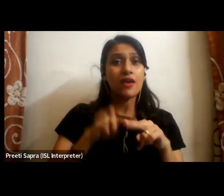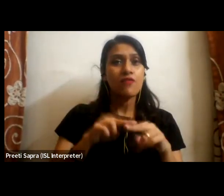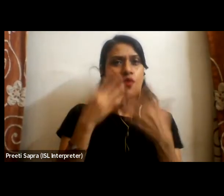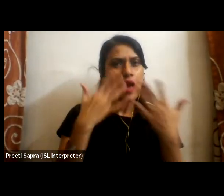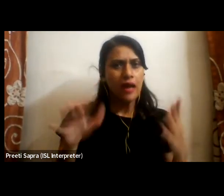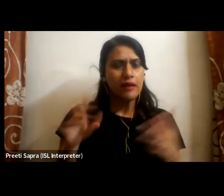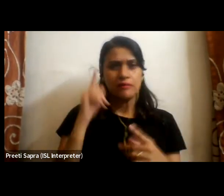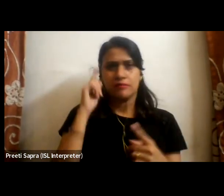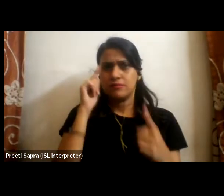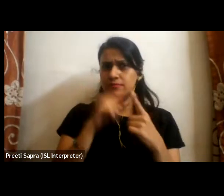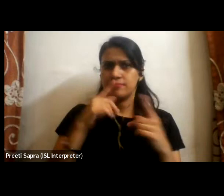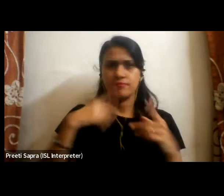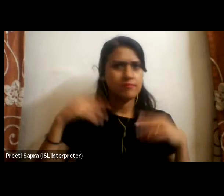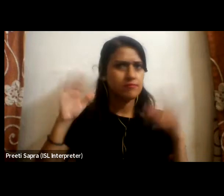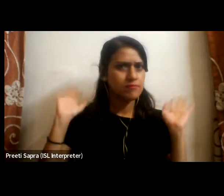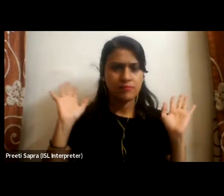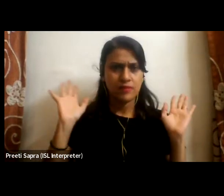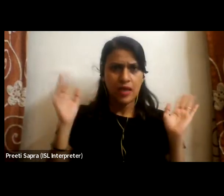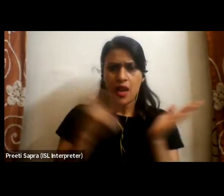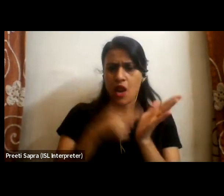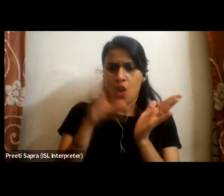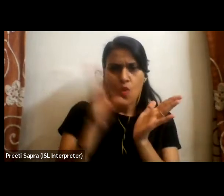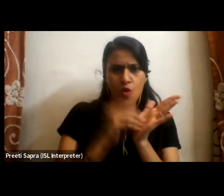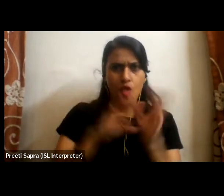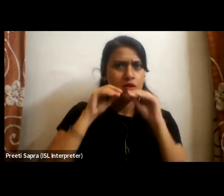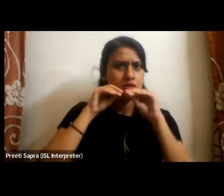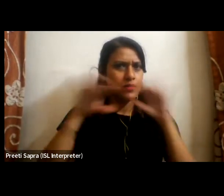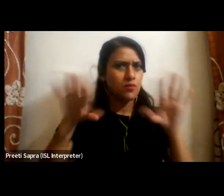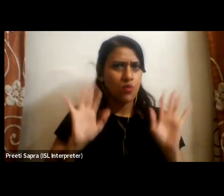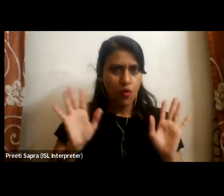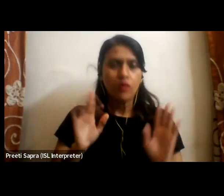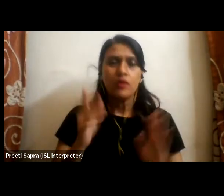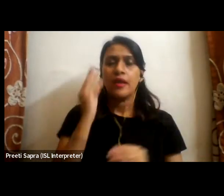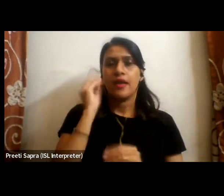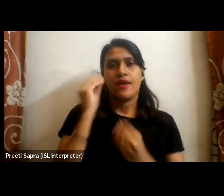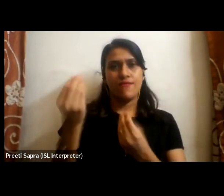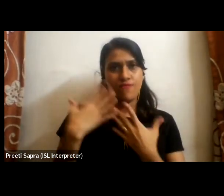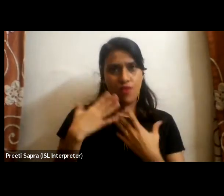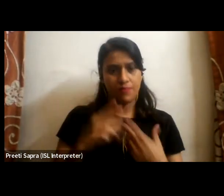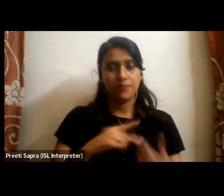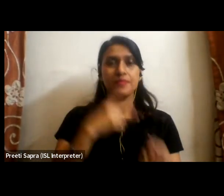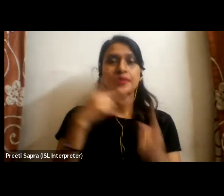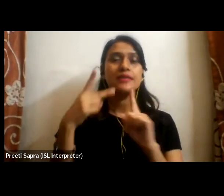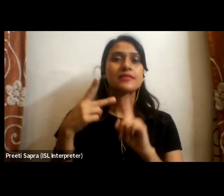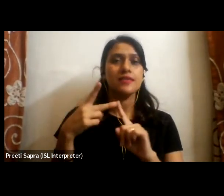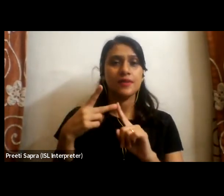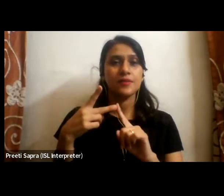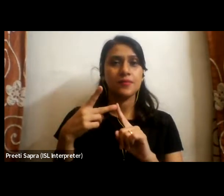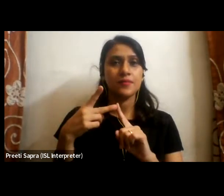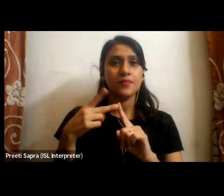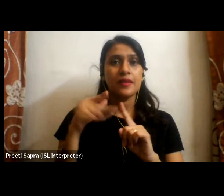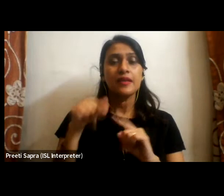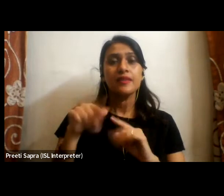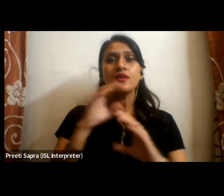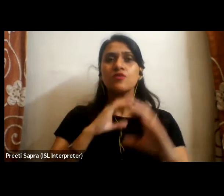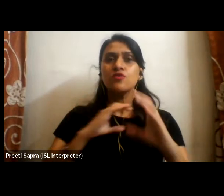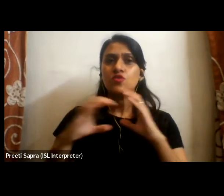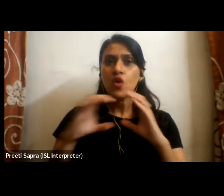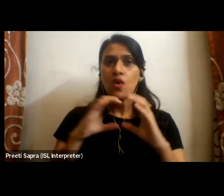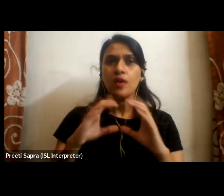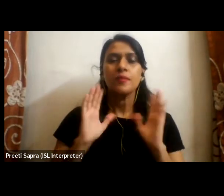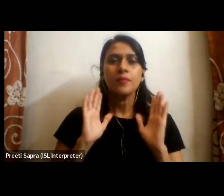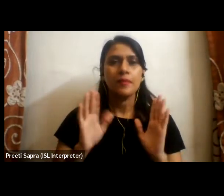objections to that, please do let us know. And second, in terms of making this as conversational as possible,